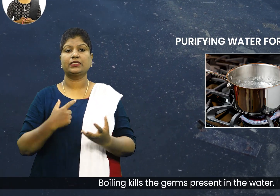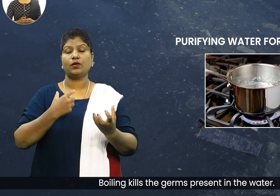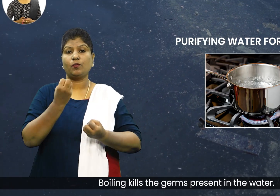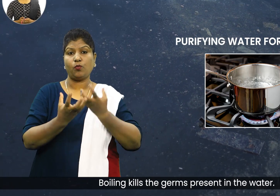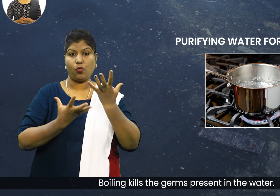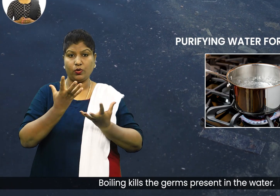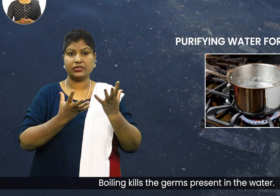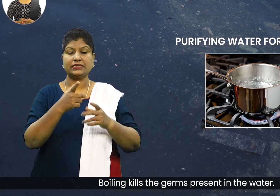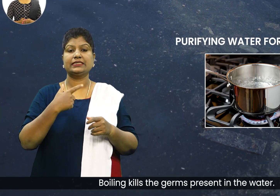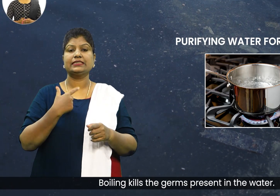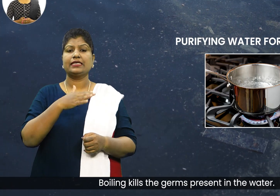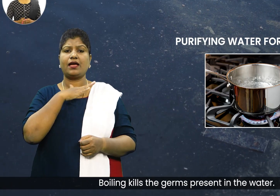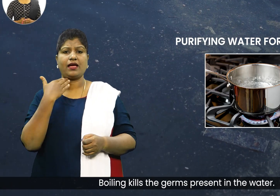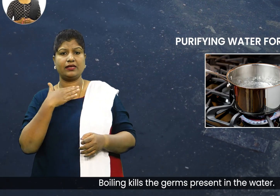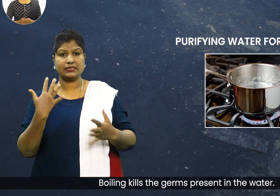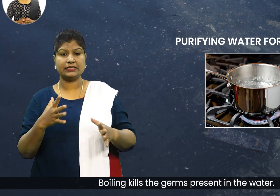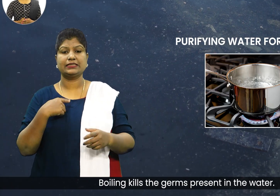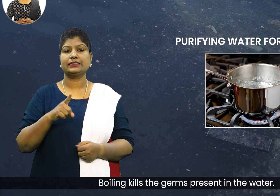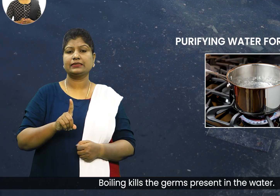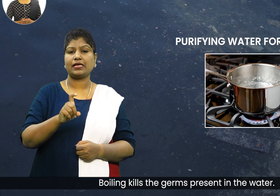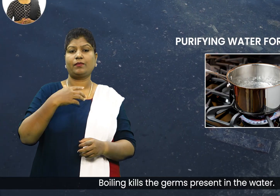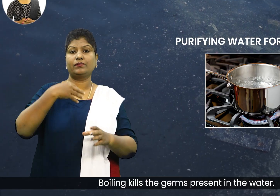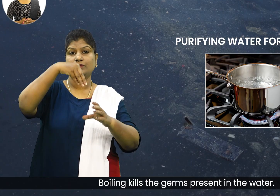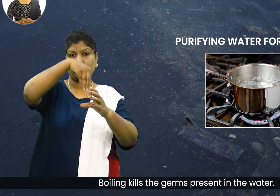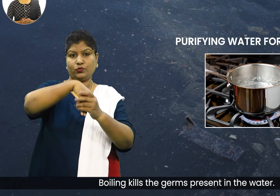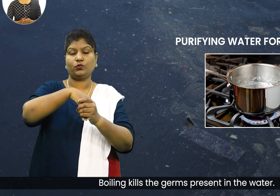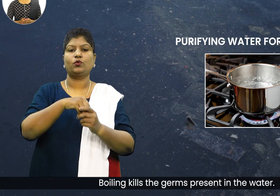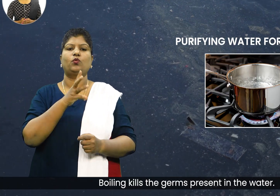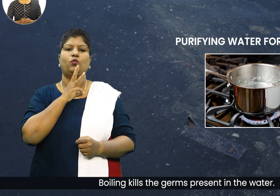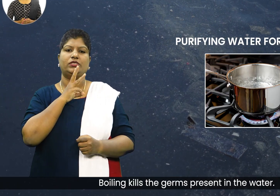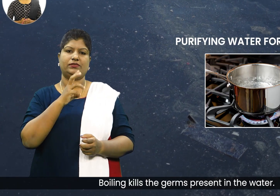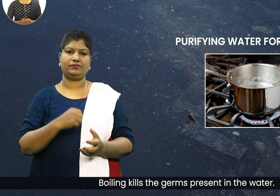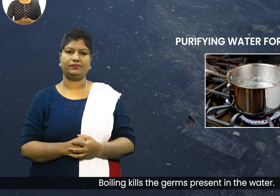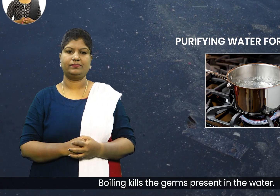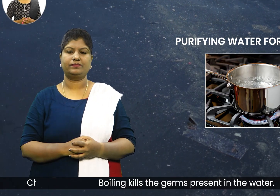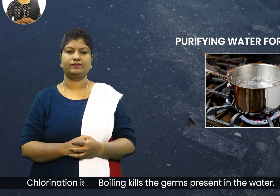Boiling kills the germs present in the water.